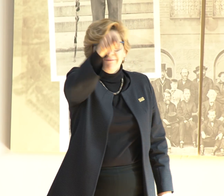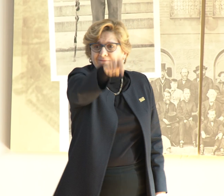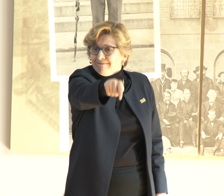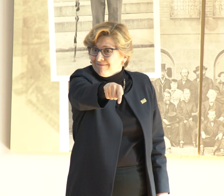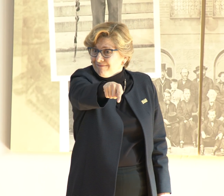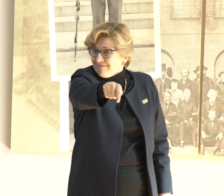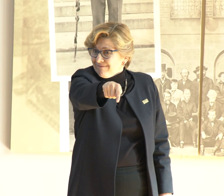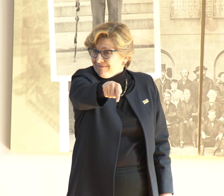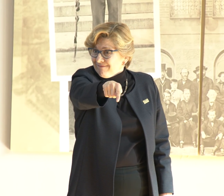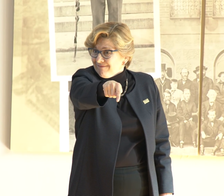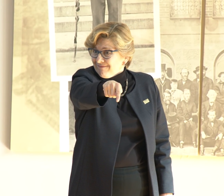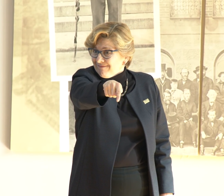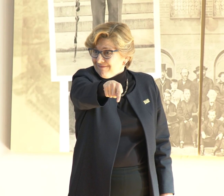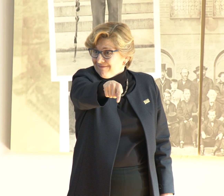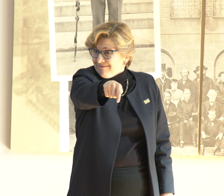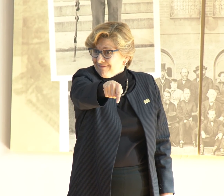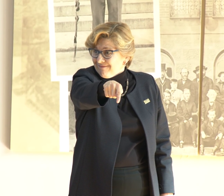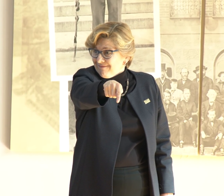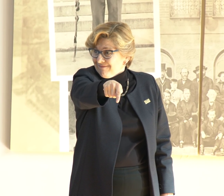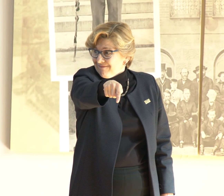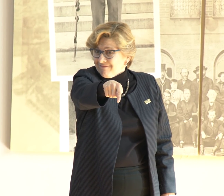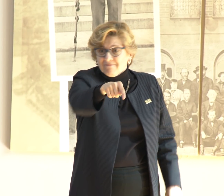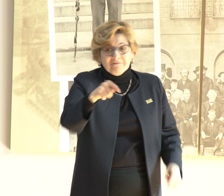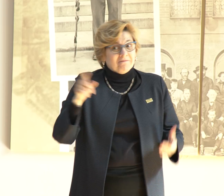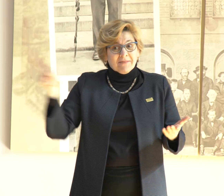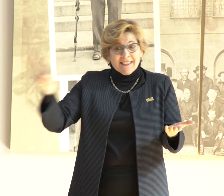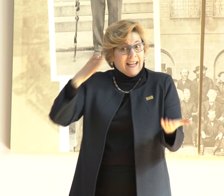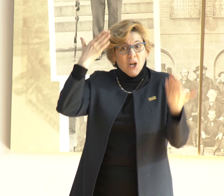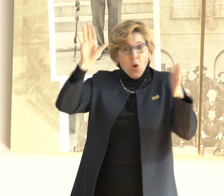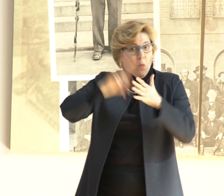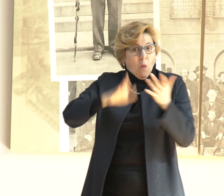And to move forward without the promise of knowing what's to come.